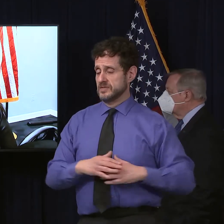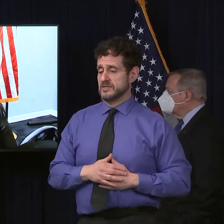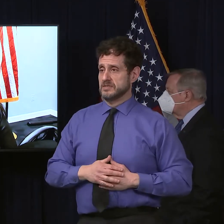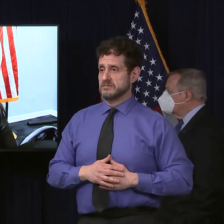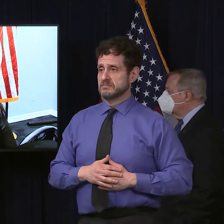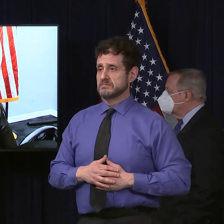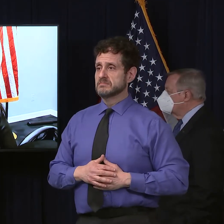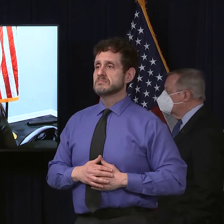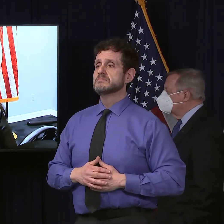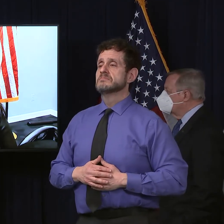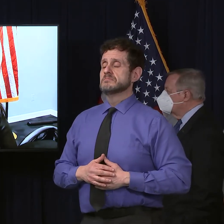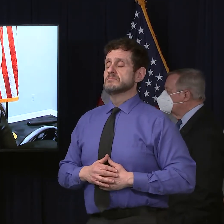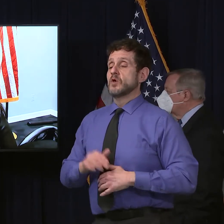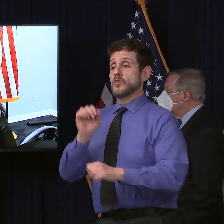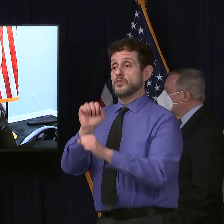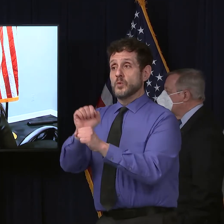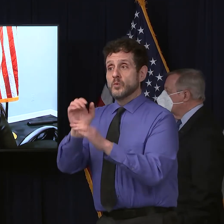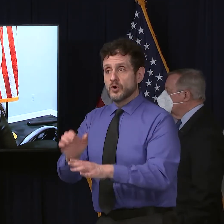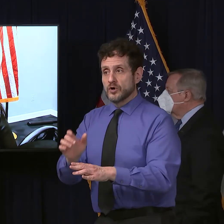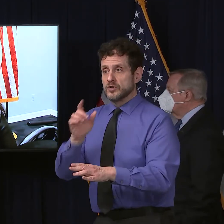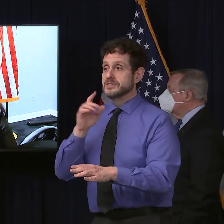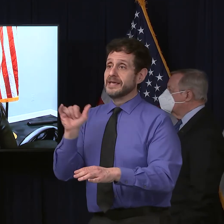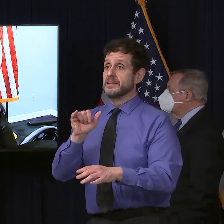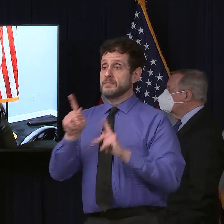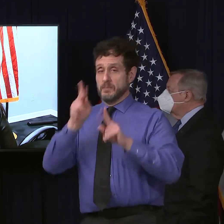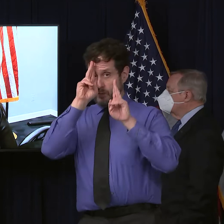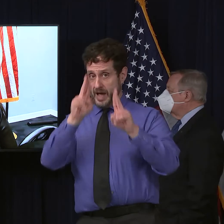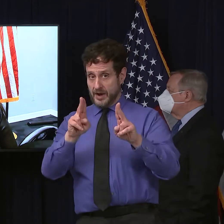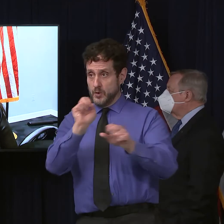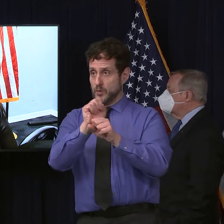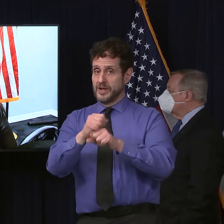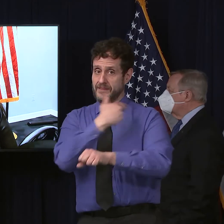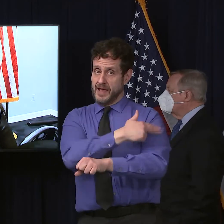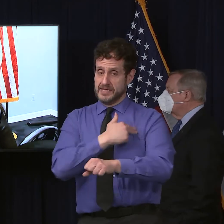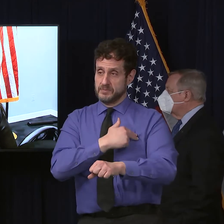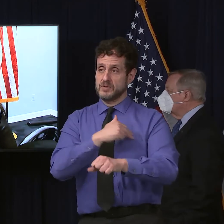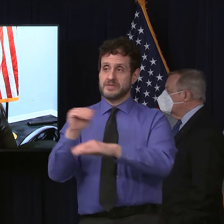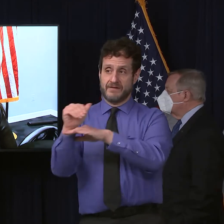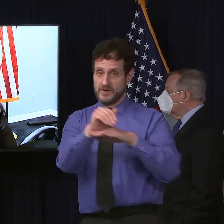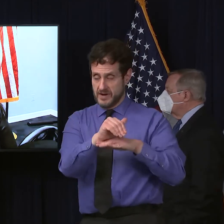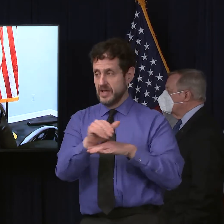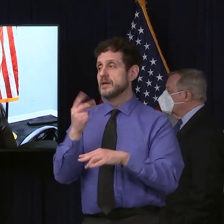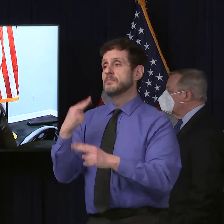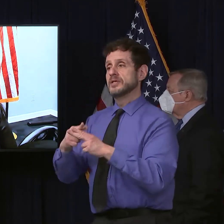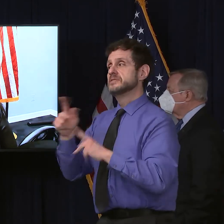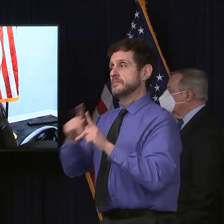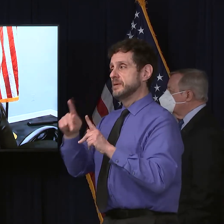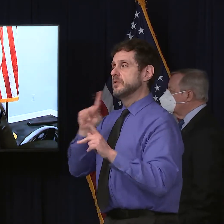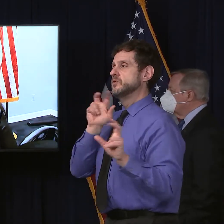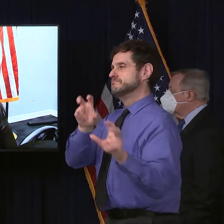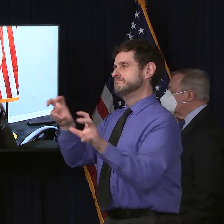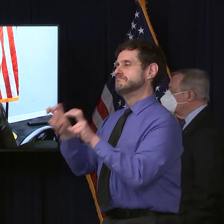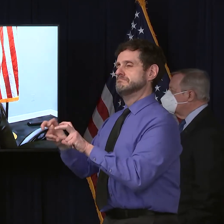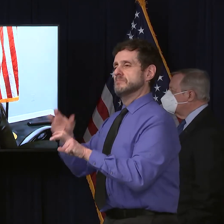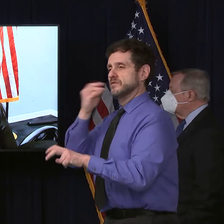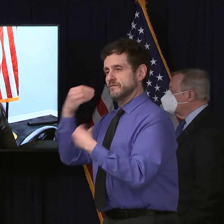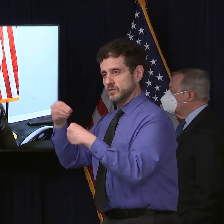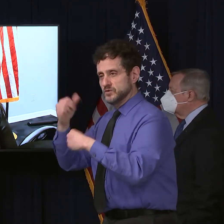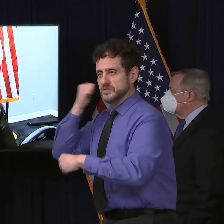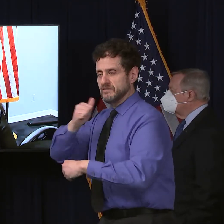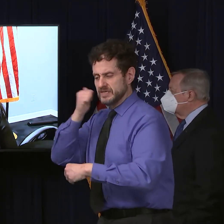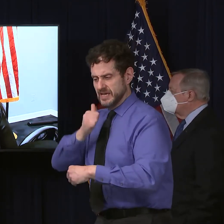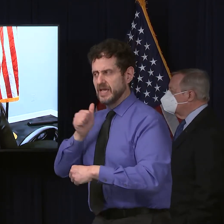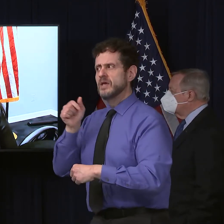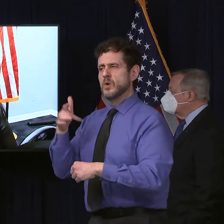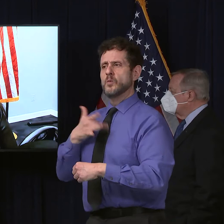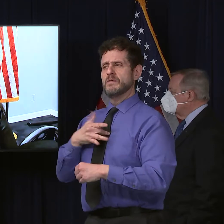Frontline workers, from the heroes sweeping our hospitals at night to the folks stocking the aisles of our supermarkets during the day, will be able to clock in more